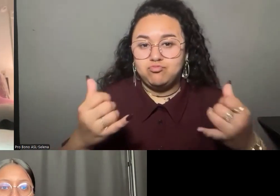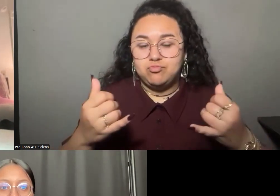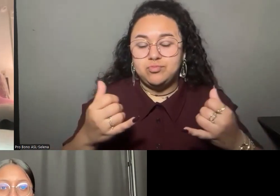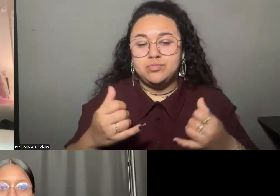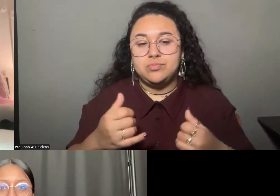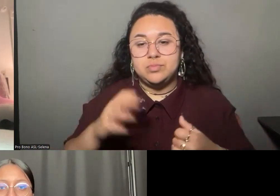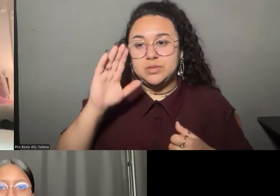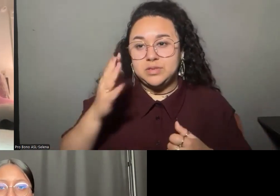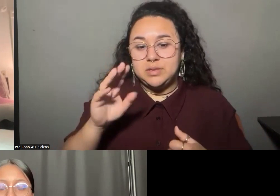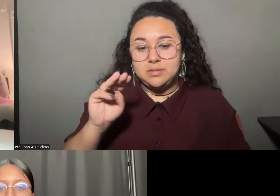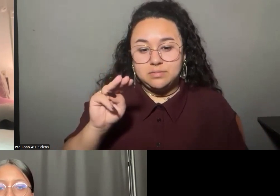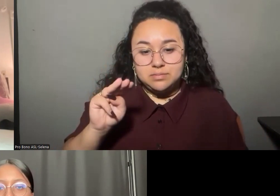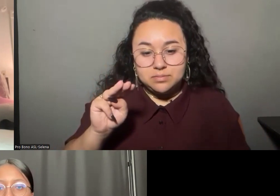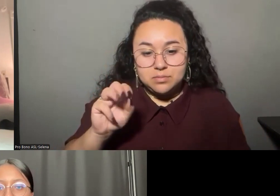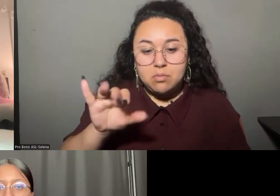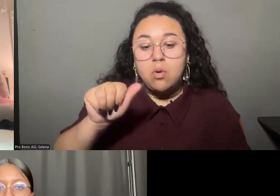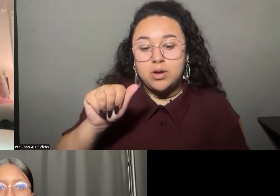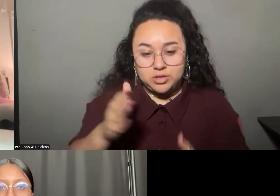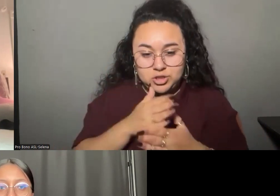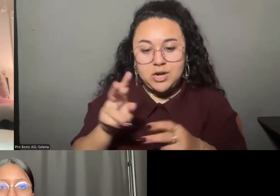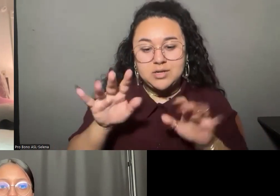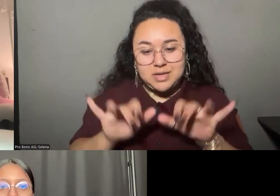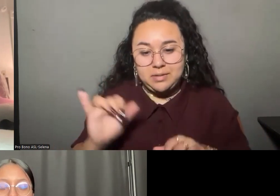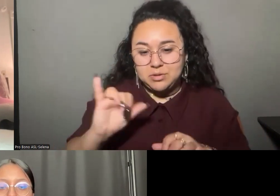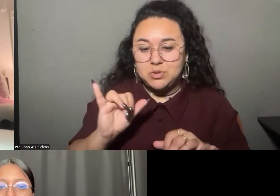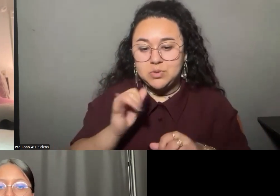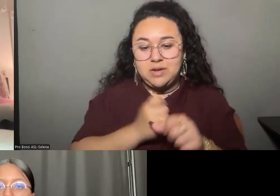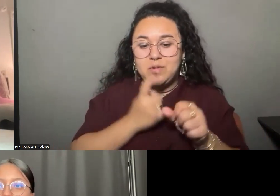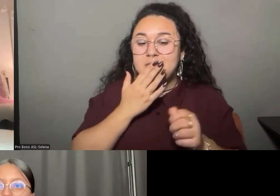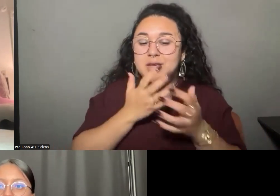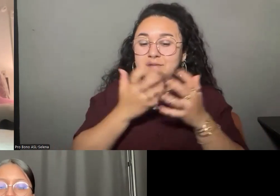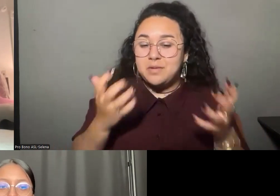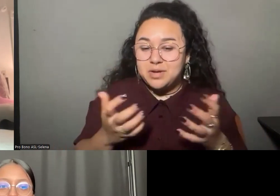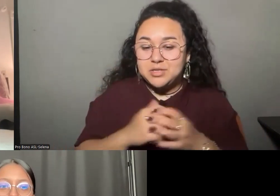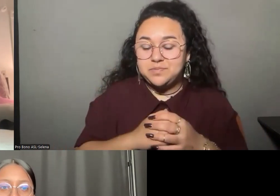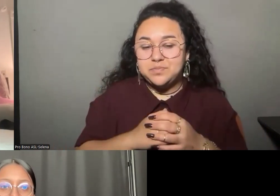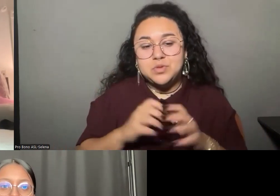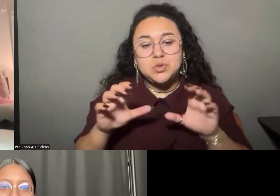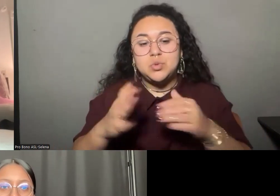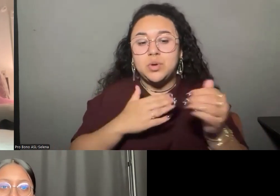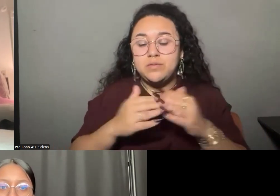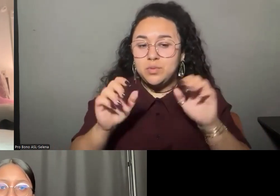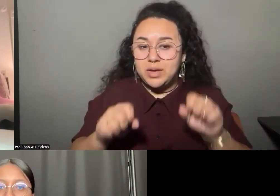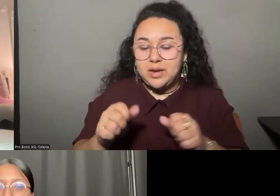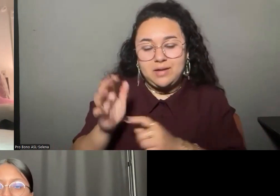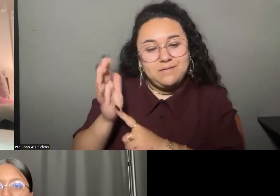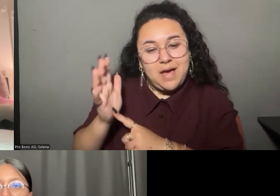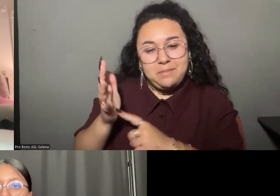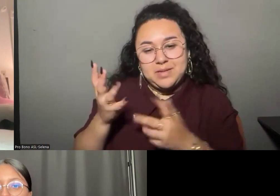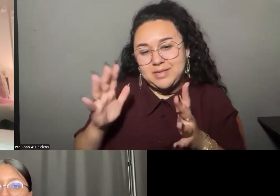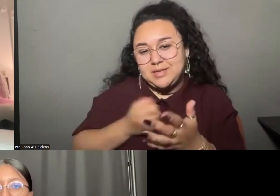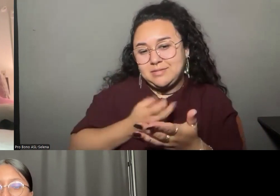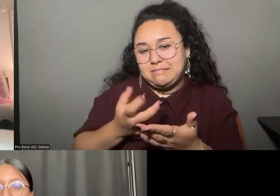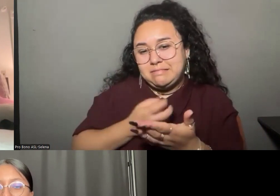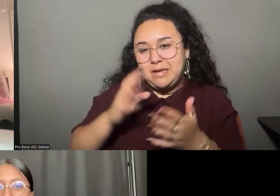And it looks like Moya's sharing these to everybody. Thank you so much. And do what you can with the 5 minutes we have. And also, I really hope